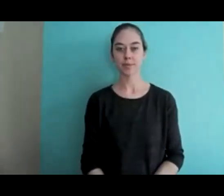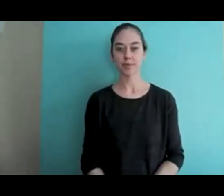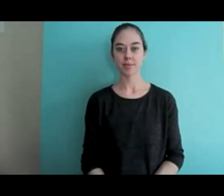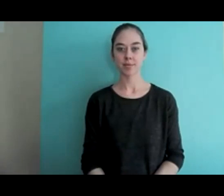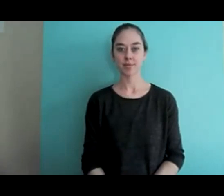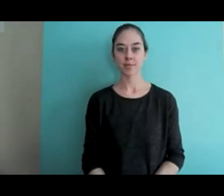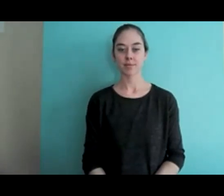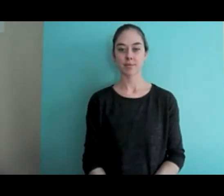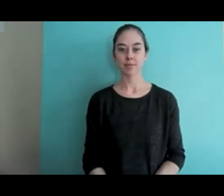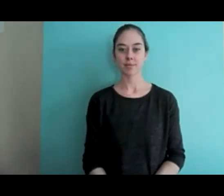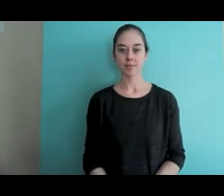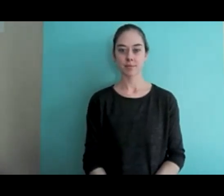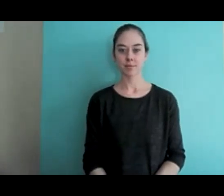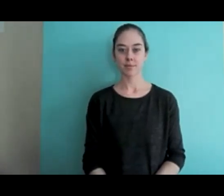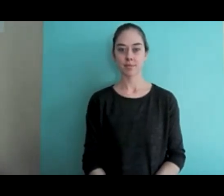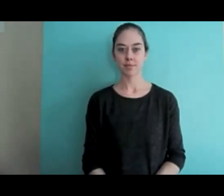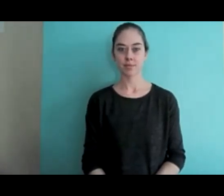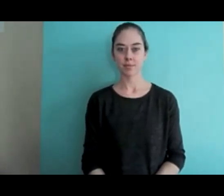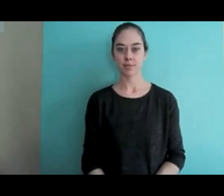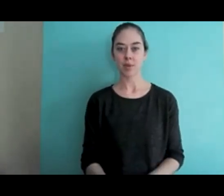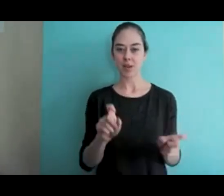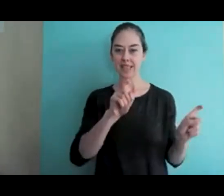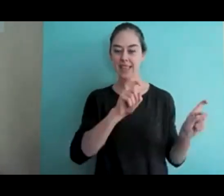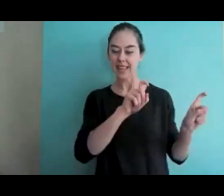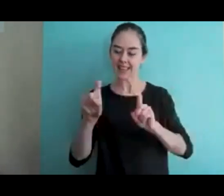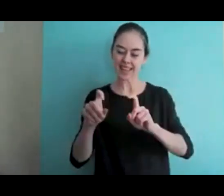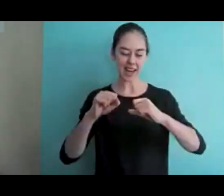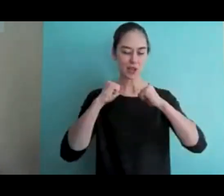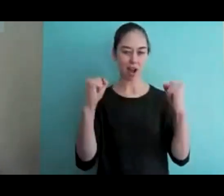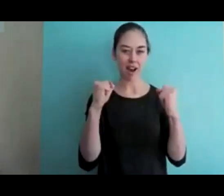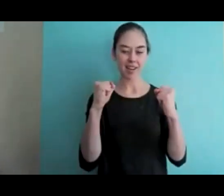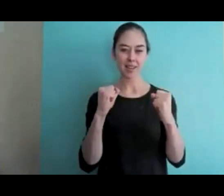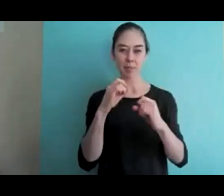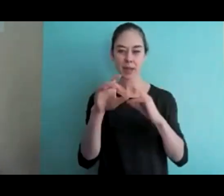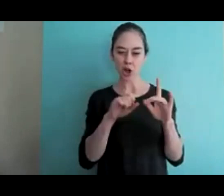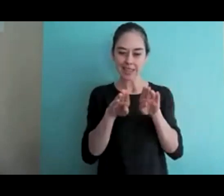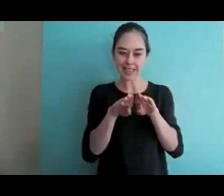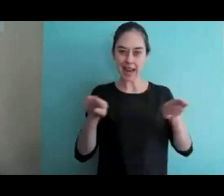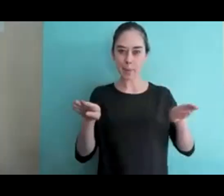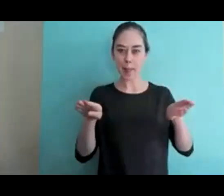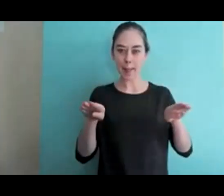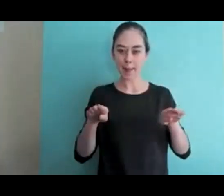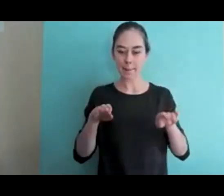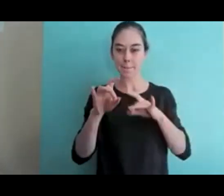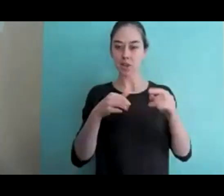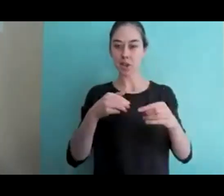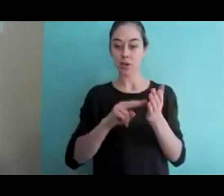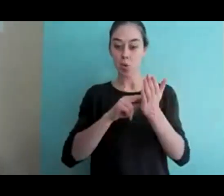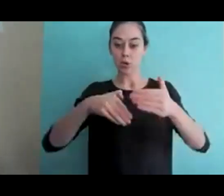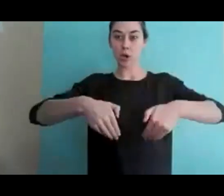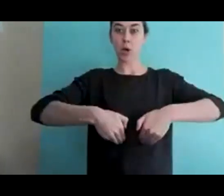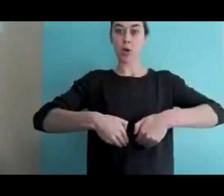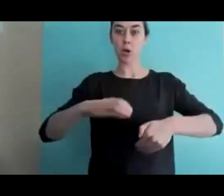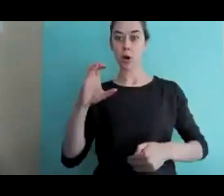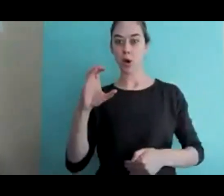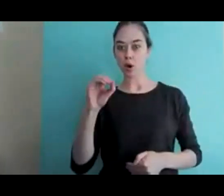That's it. Focus, stay strong, stable. Engage your core. Stay